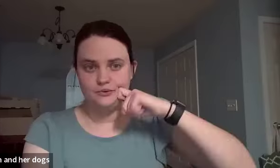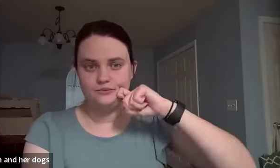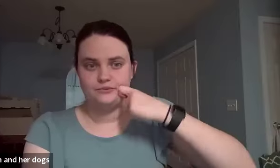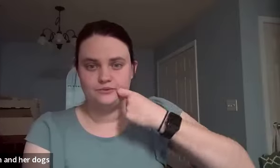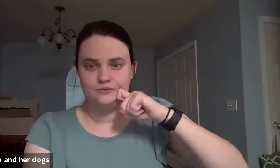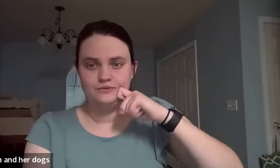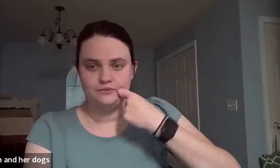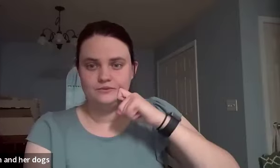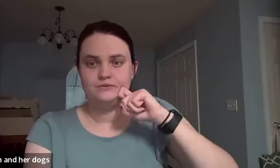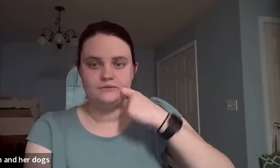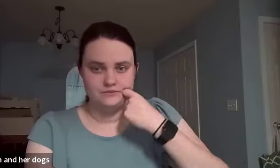apple.